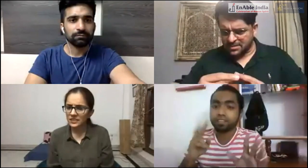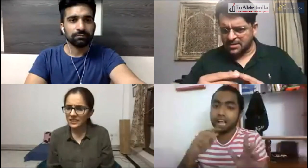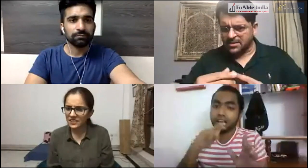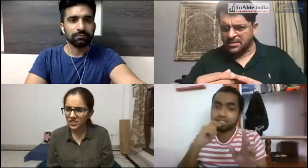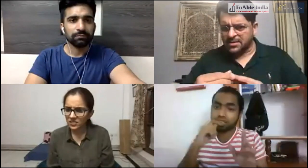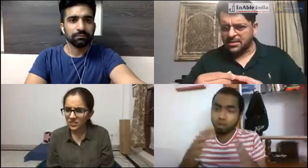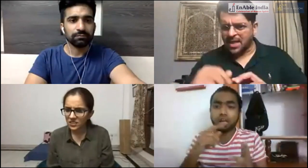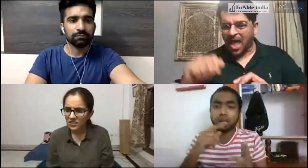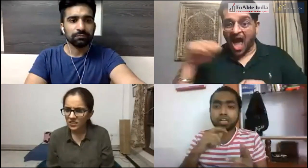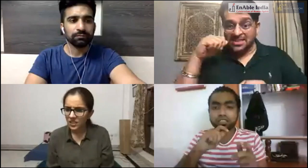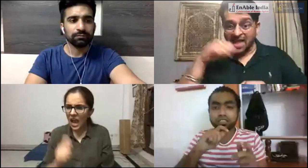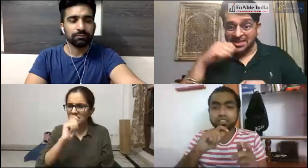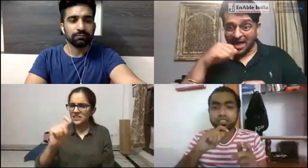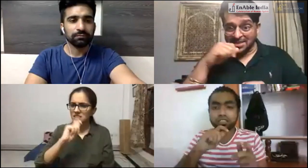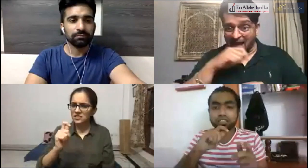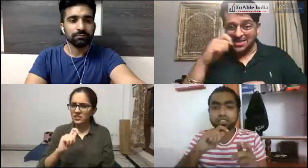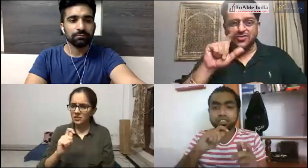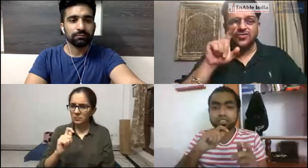can he eat?